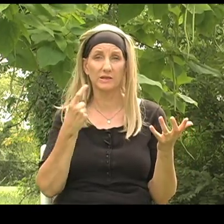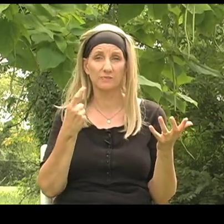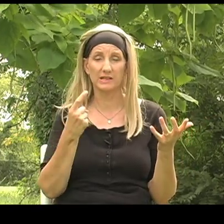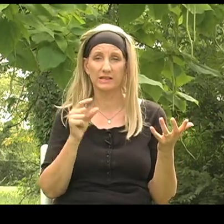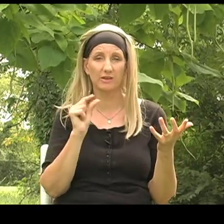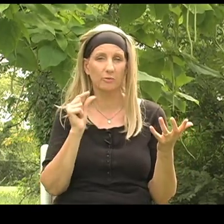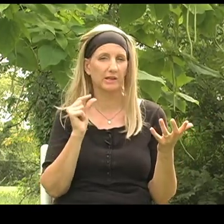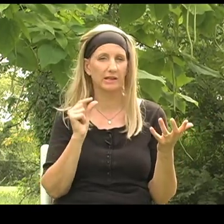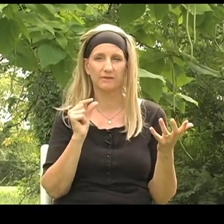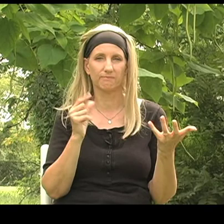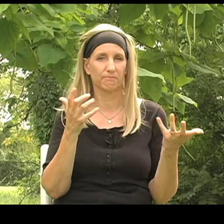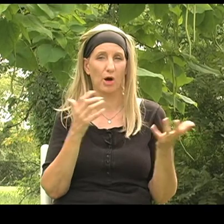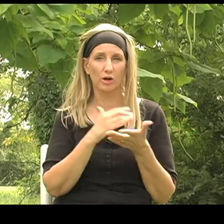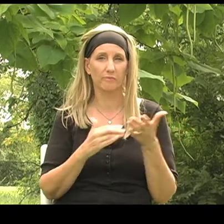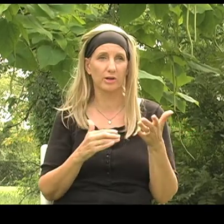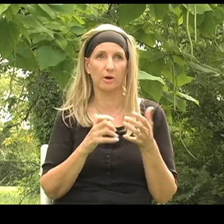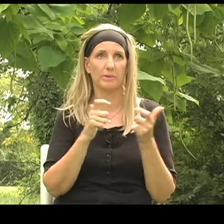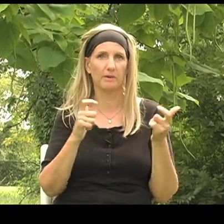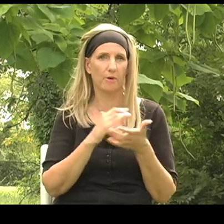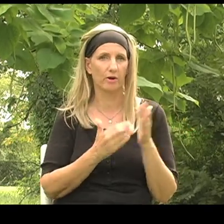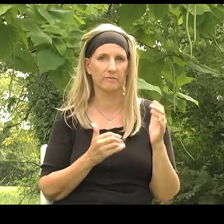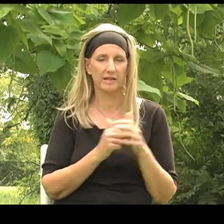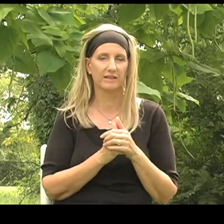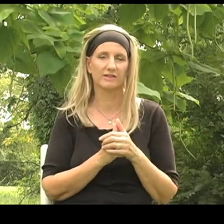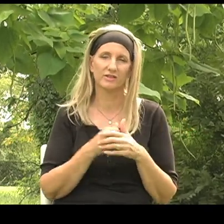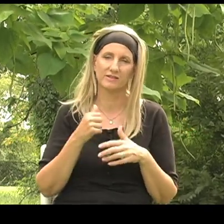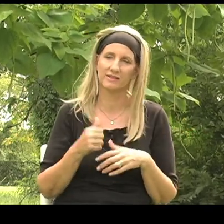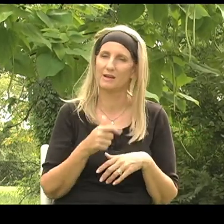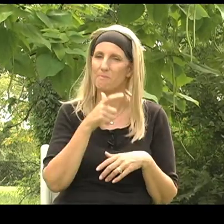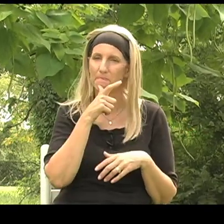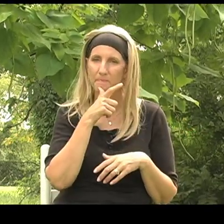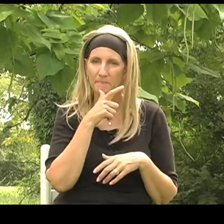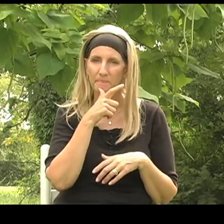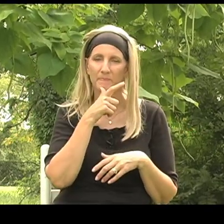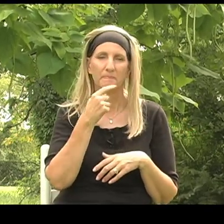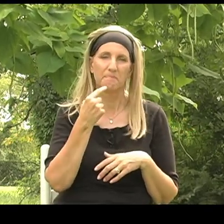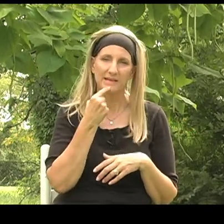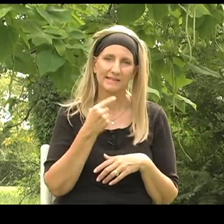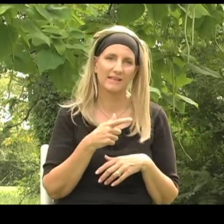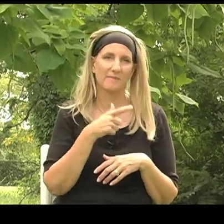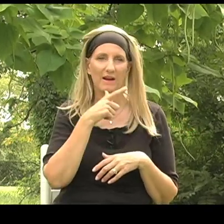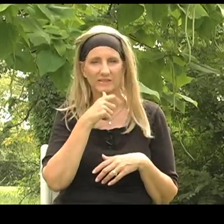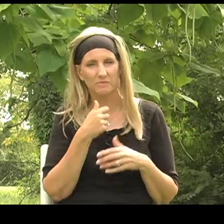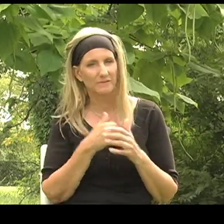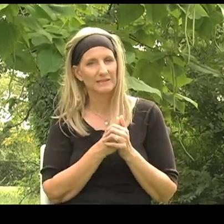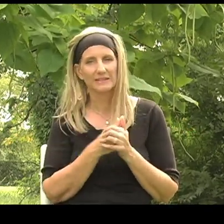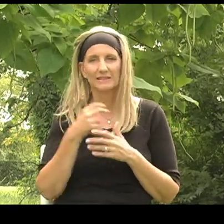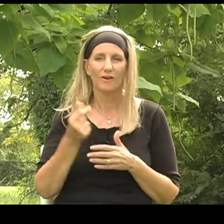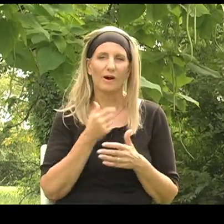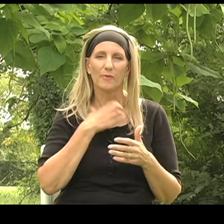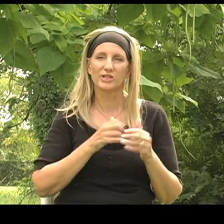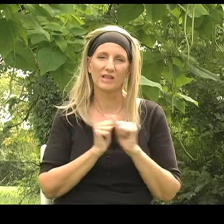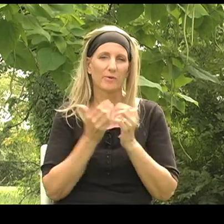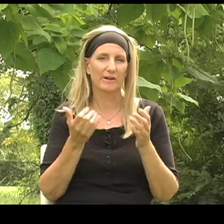be a little bitty part of me or a big part of me that's just going to miss them, have some, oh, I wish they were here,